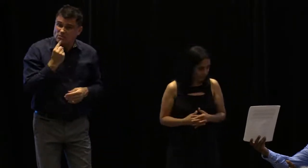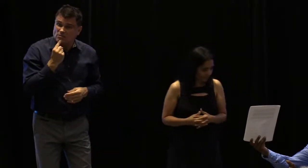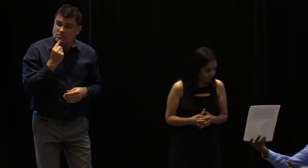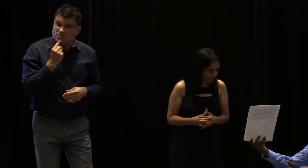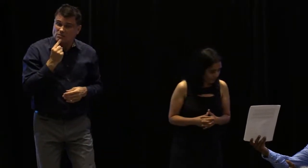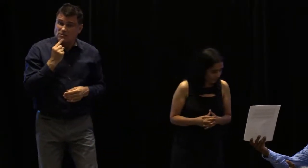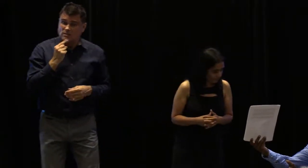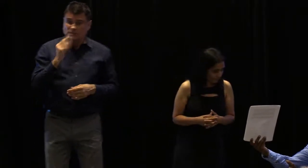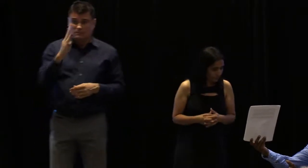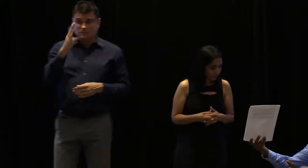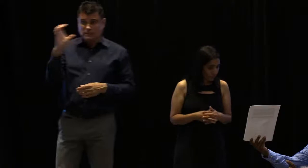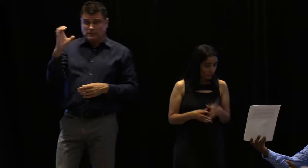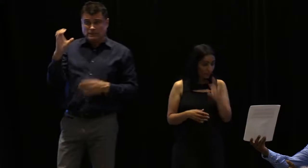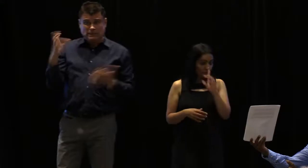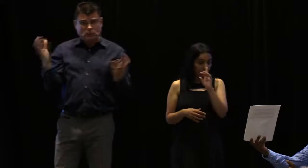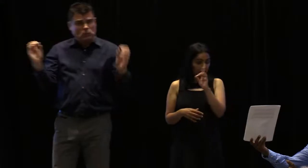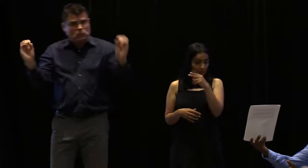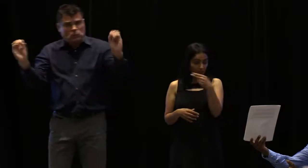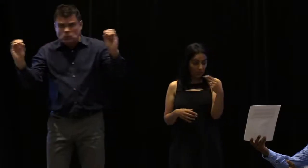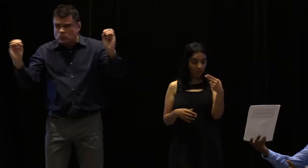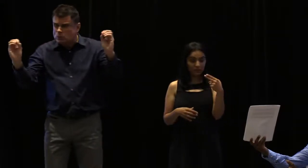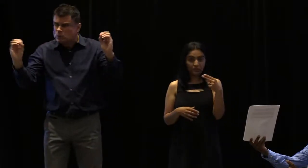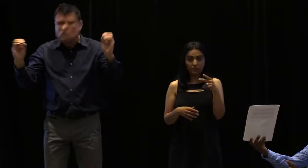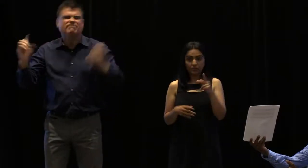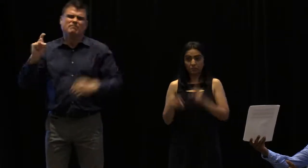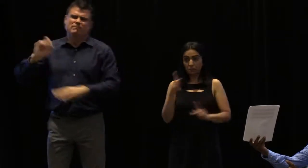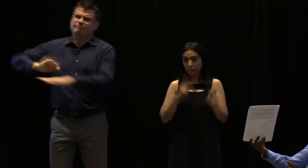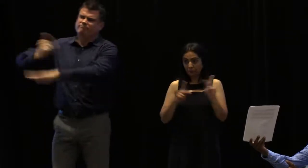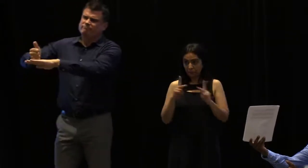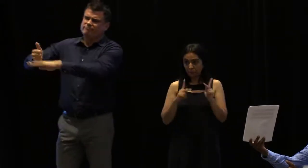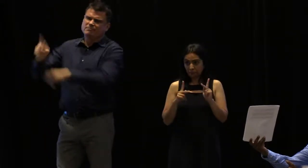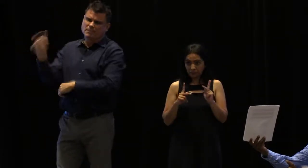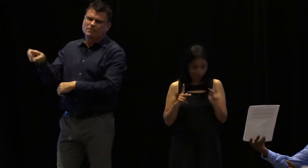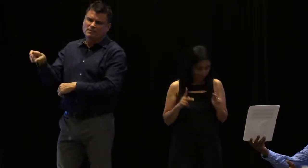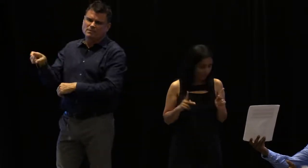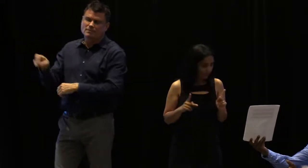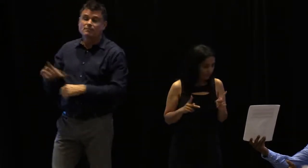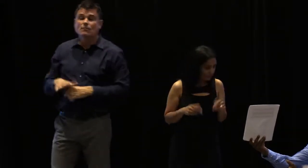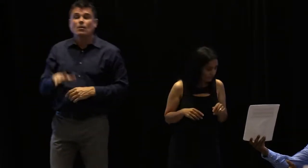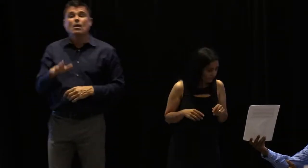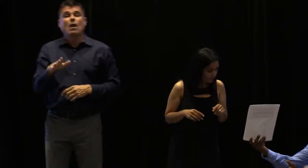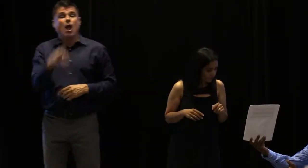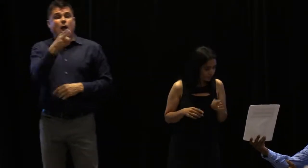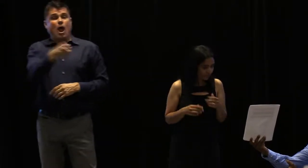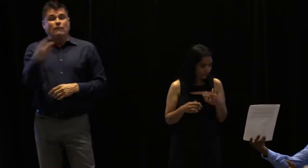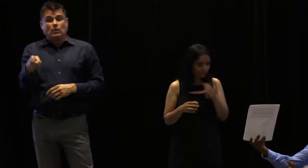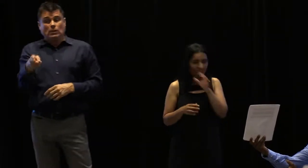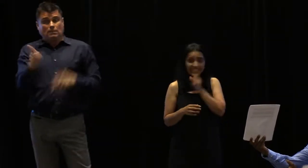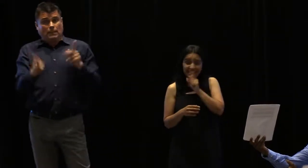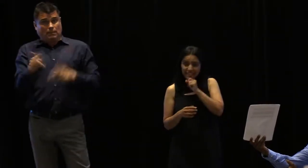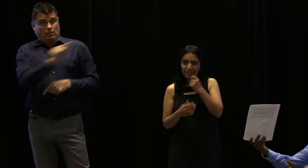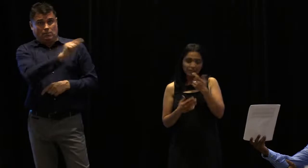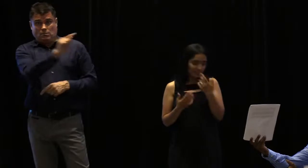there's a serious need for deaf space here in British Columbia. Deaf and hard of hearing people,